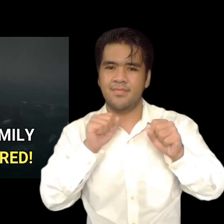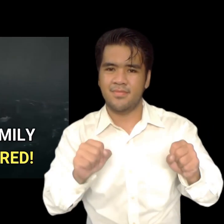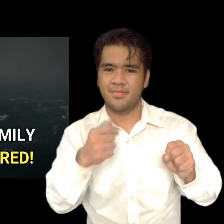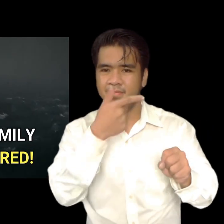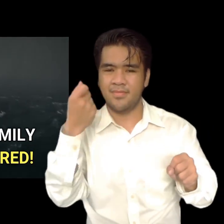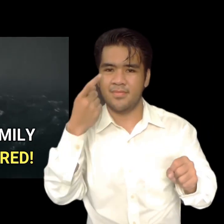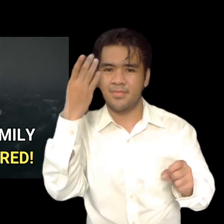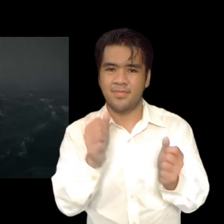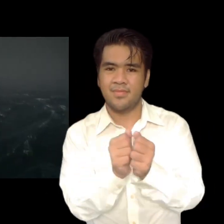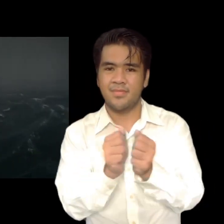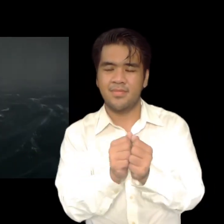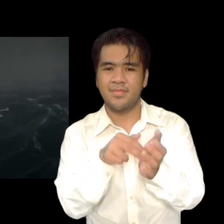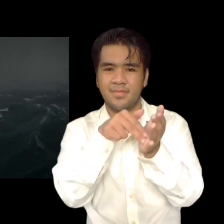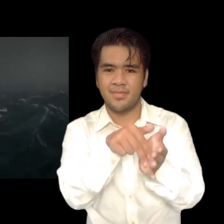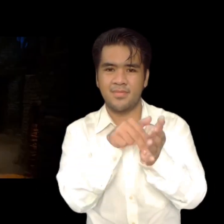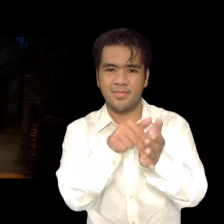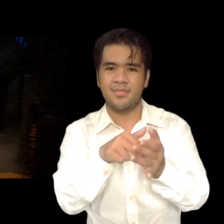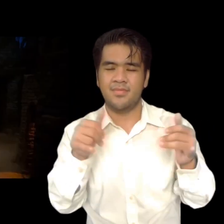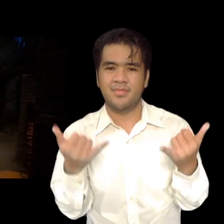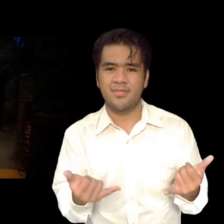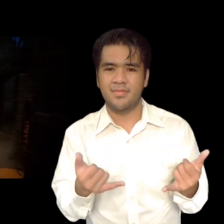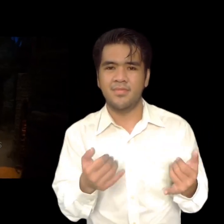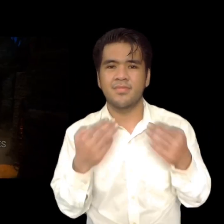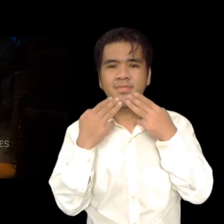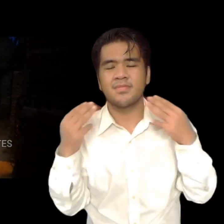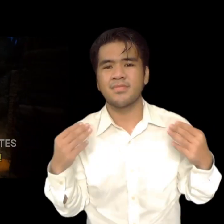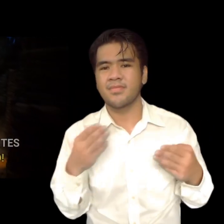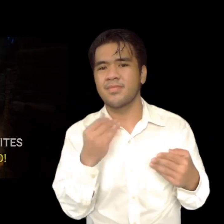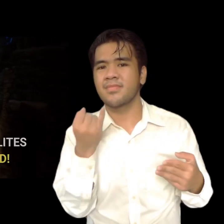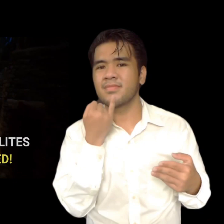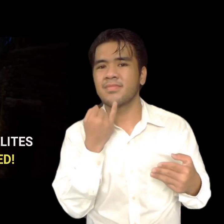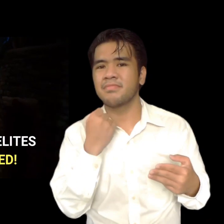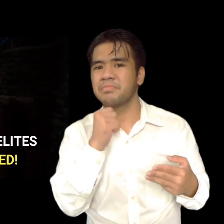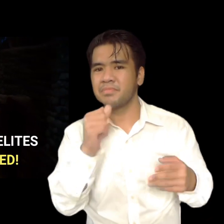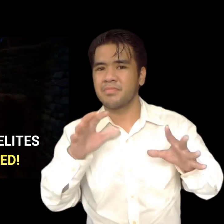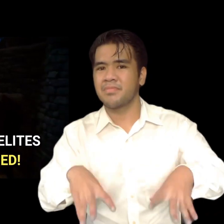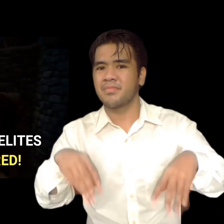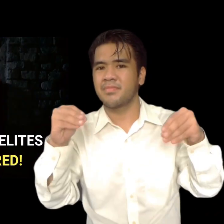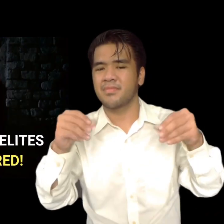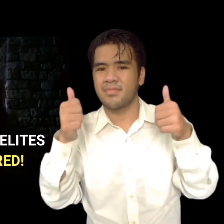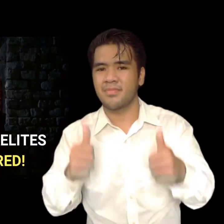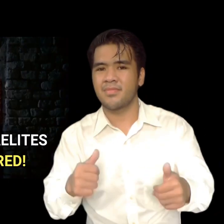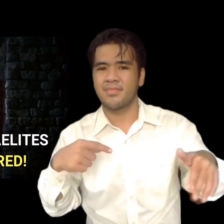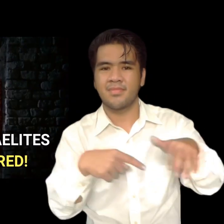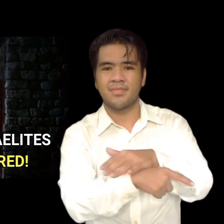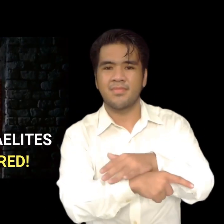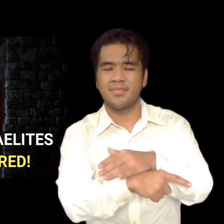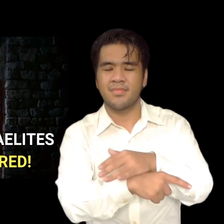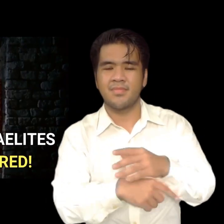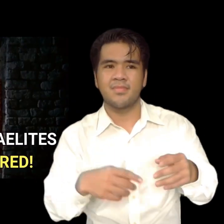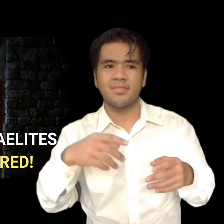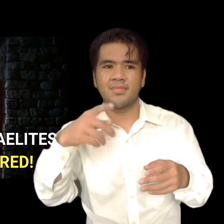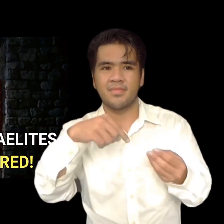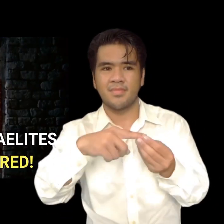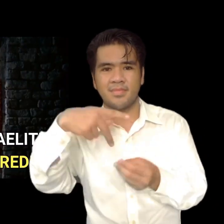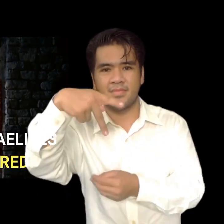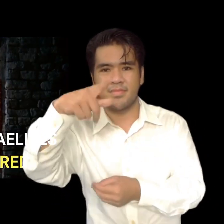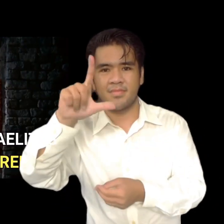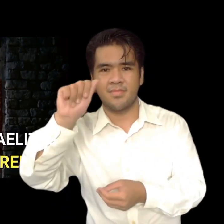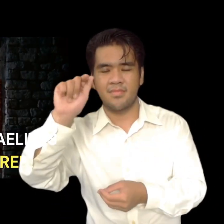flood because God was with them. Moses and the Israelites were not raptured to escape the 10 plagues of Egypt. They were safe from the plagues because God